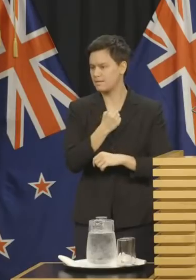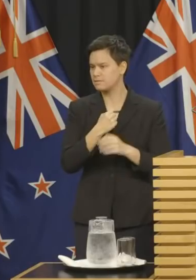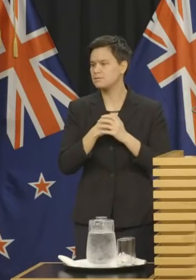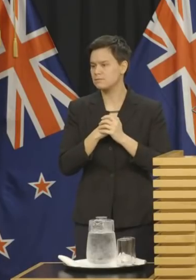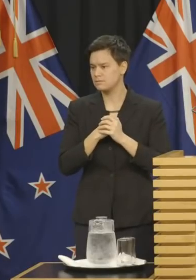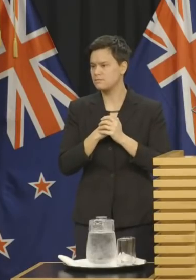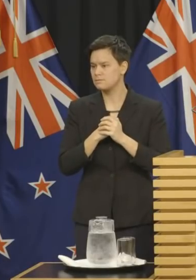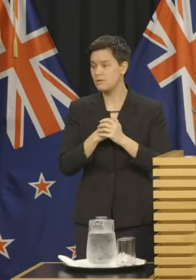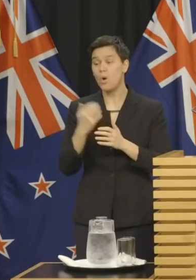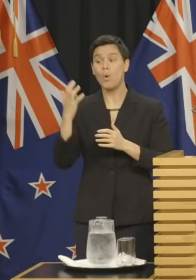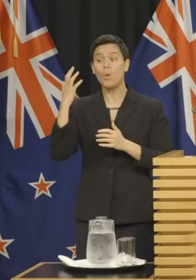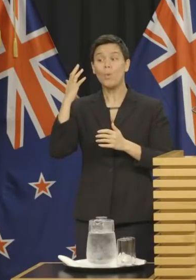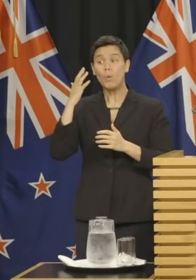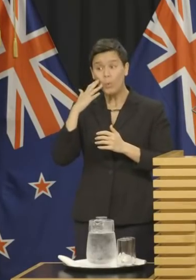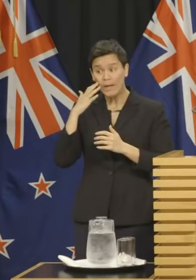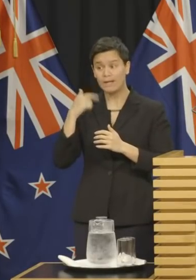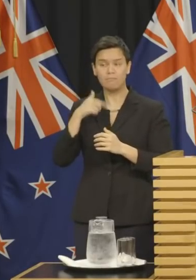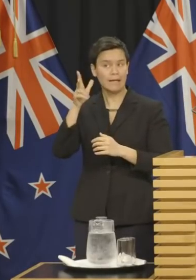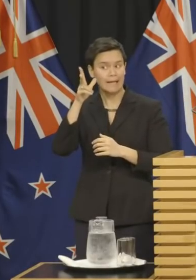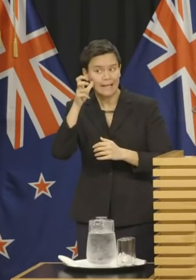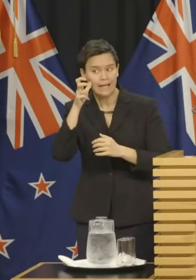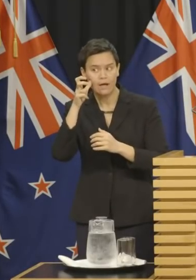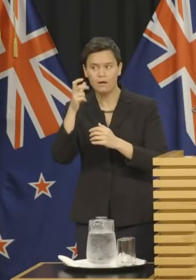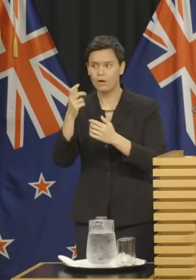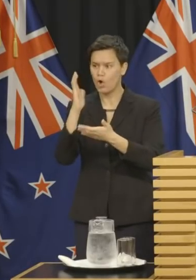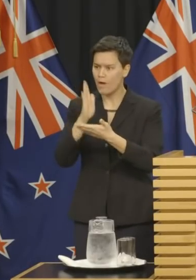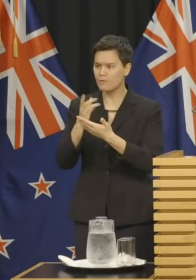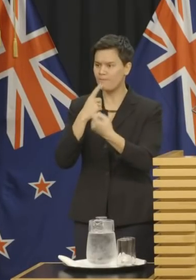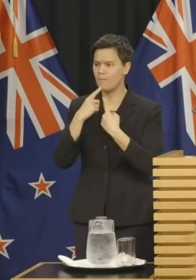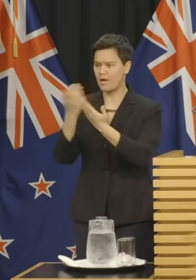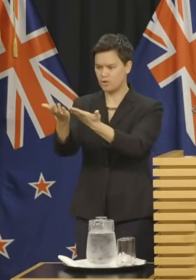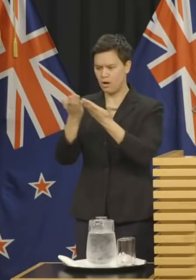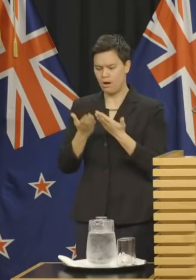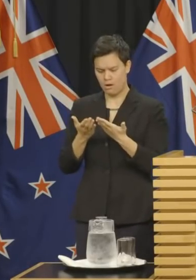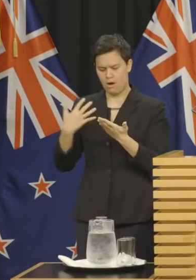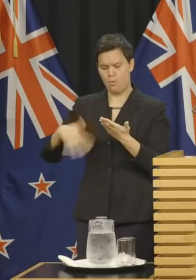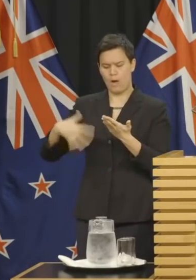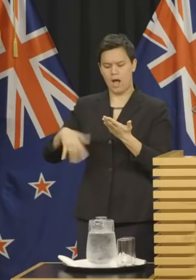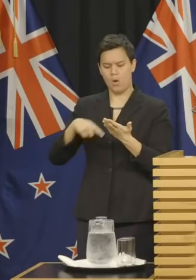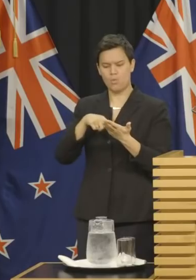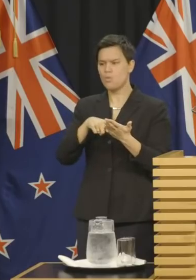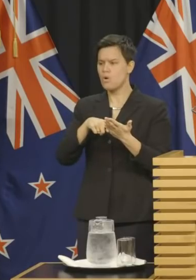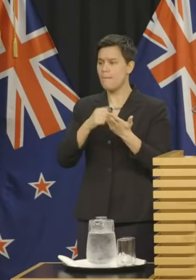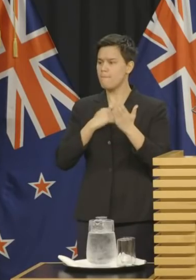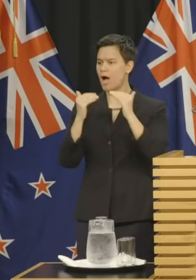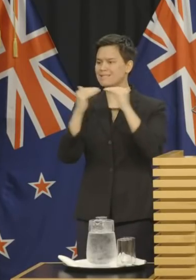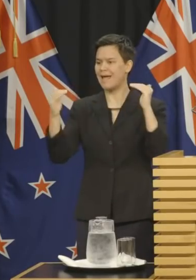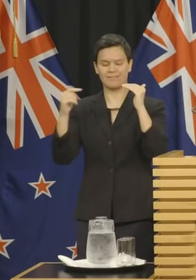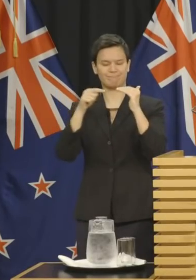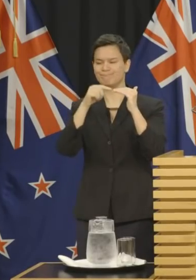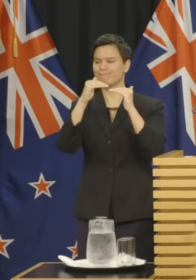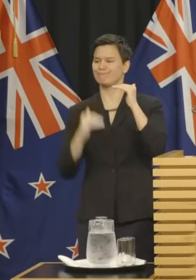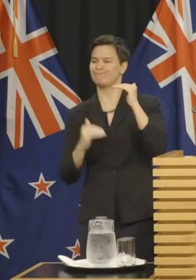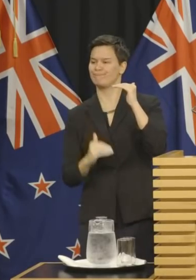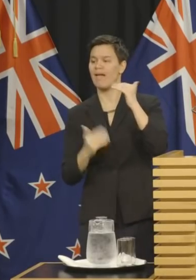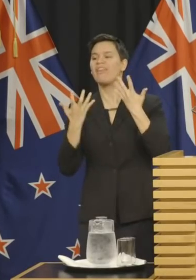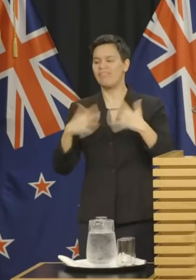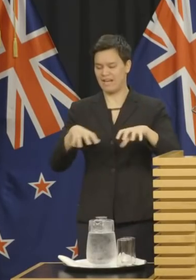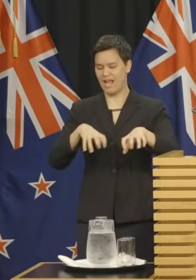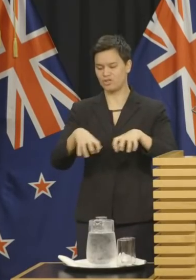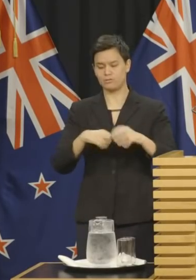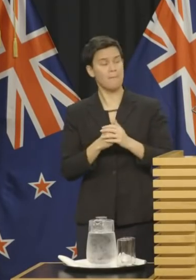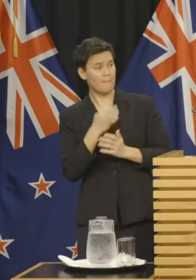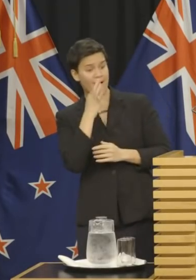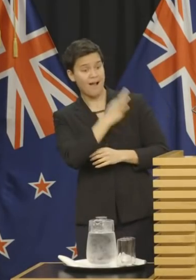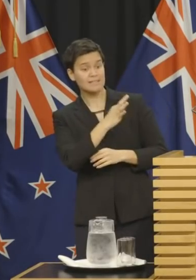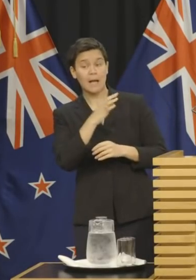made aware of things that don't meet my standards, demonstrate the culture we expect in this place. Specifically with men, do